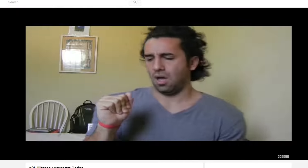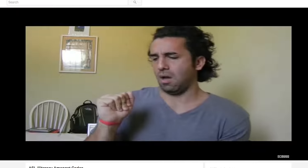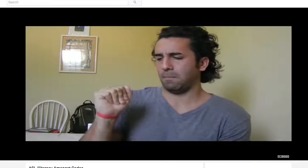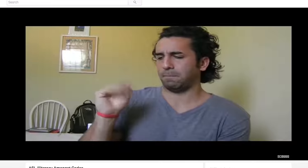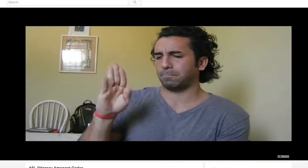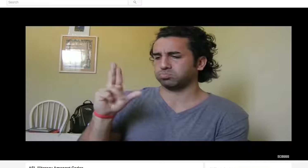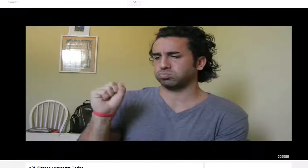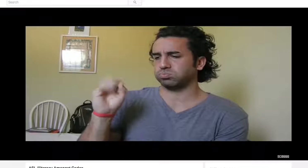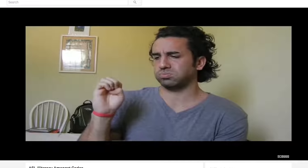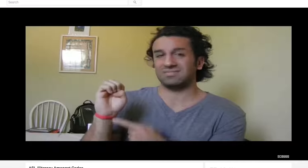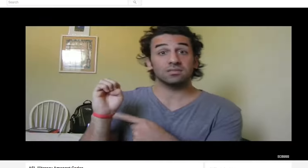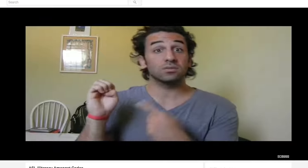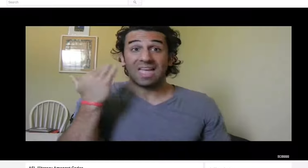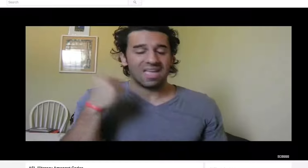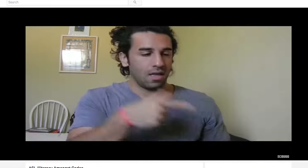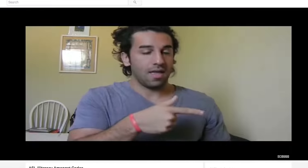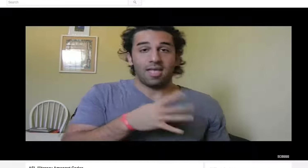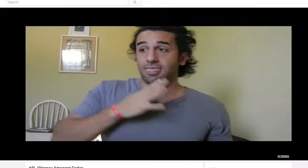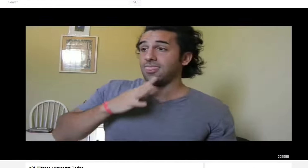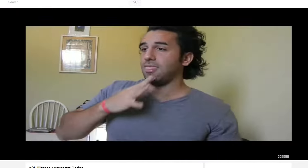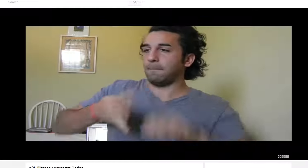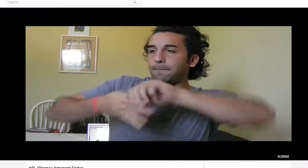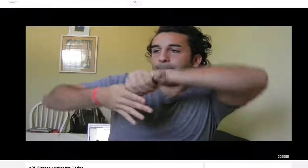It's heart-wrenching and abusive.